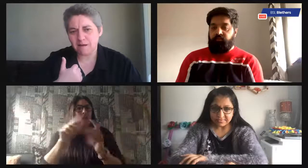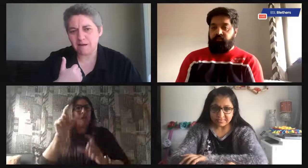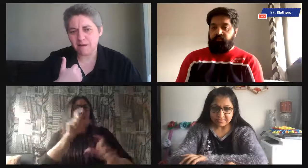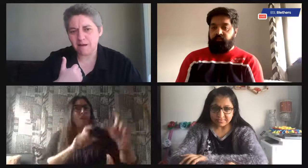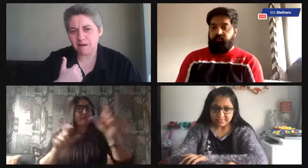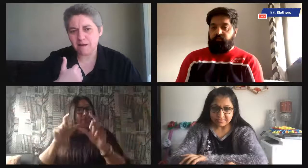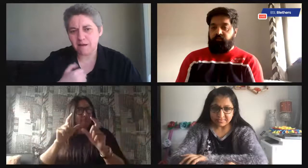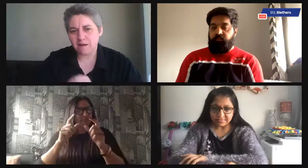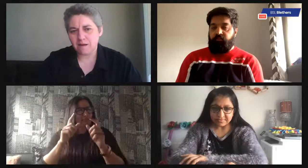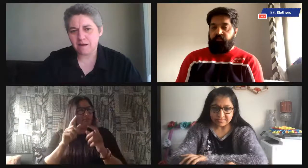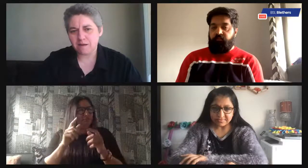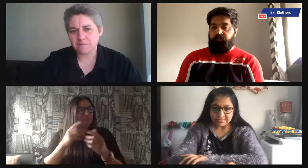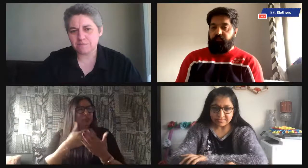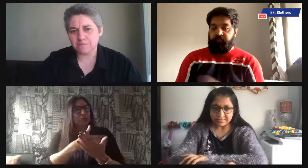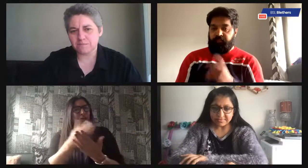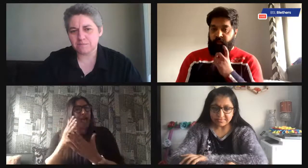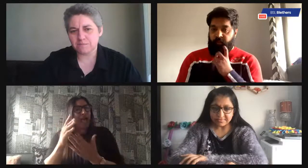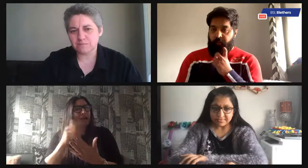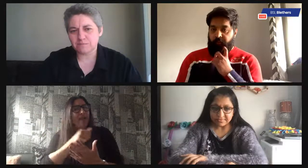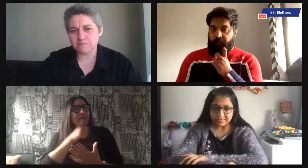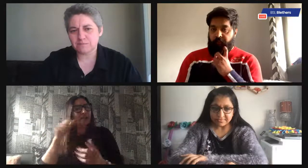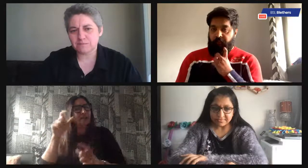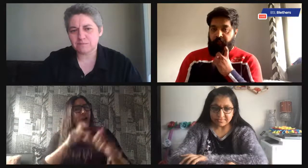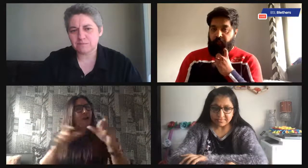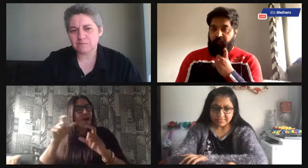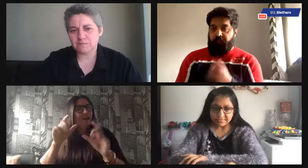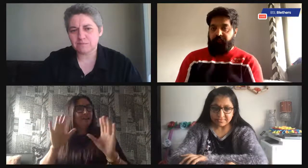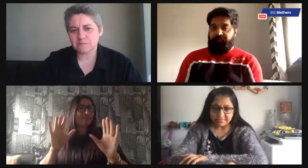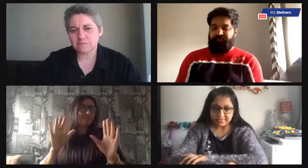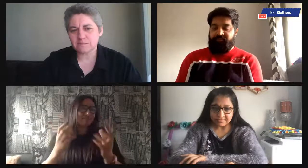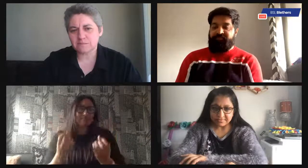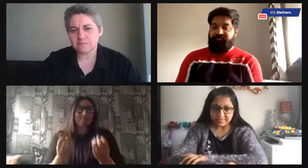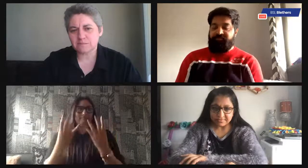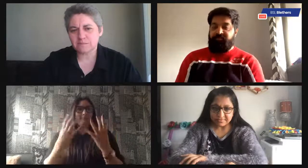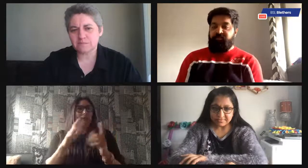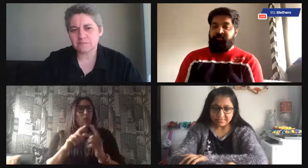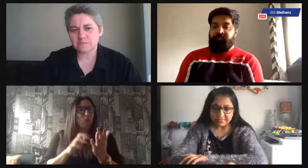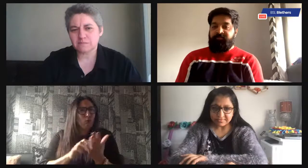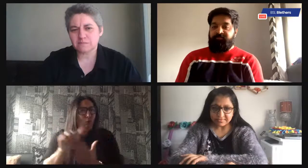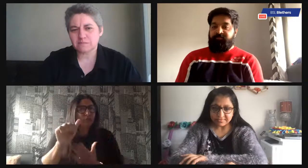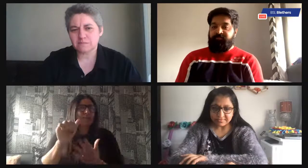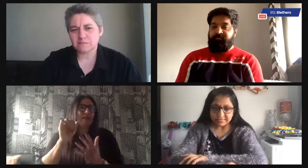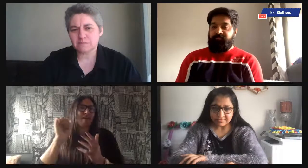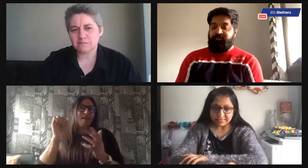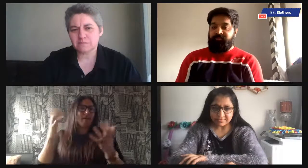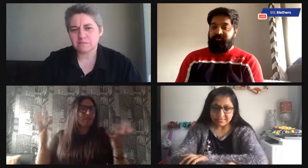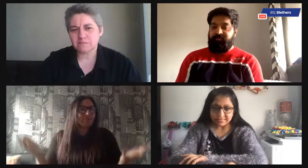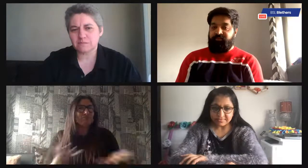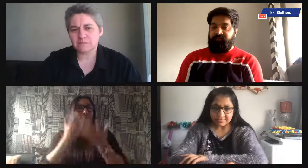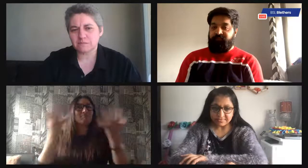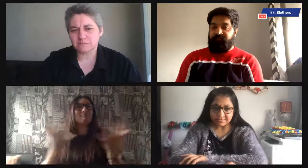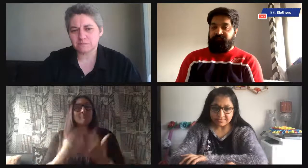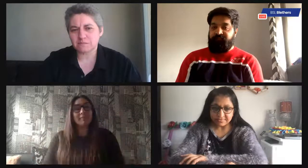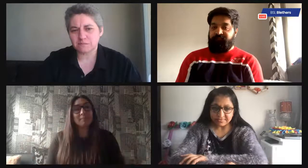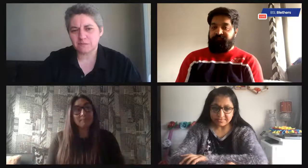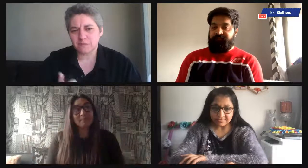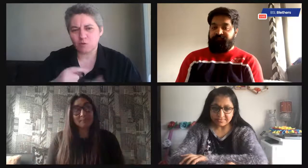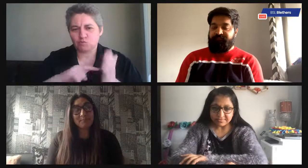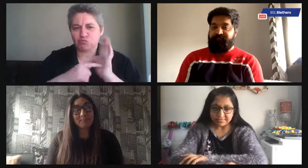India, Pakistan, and all the different things. So what we thought was it's just a way of